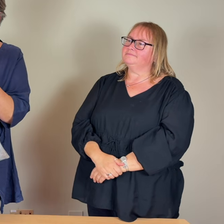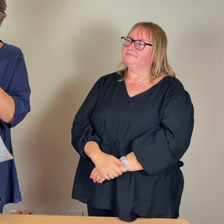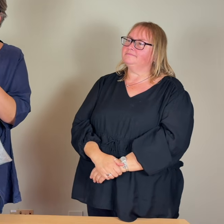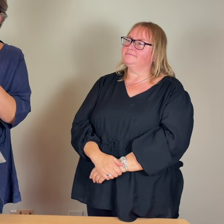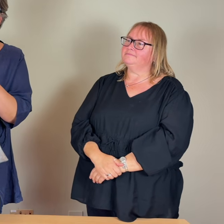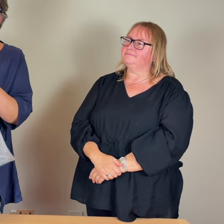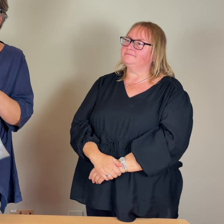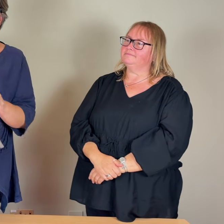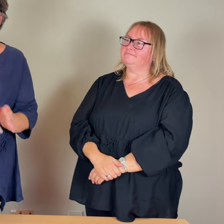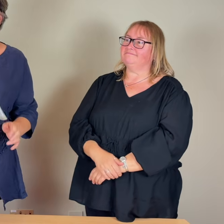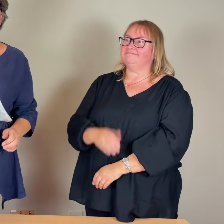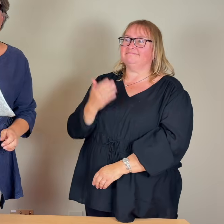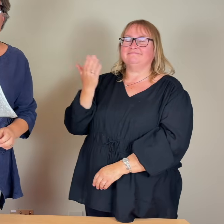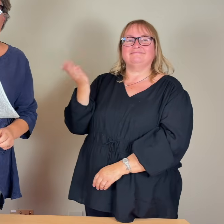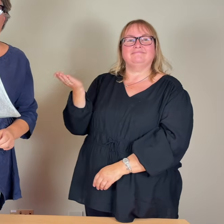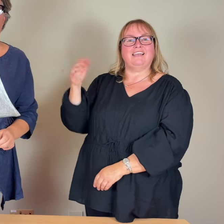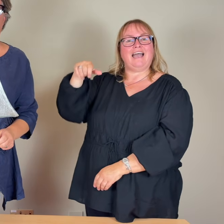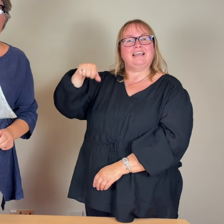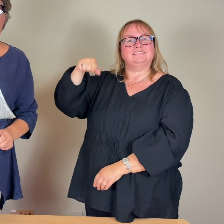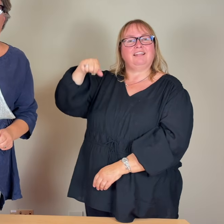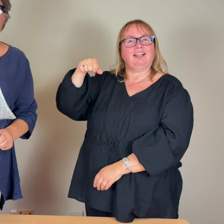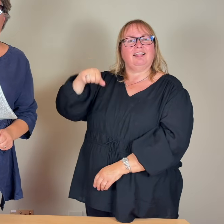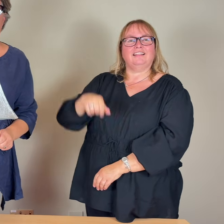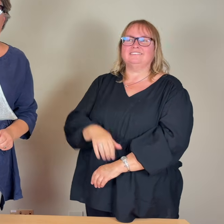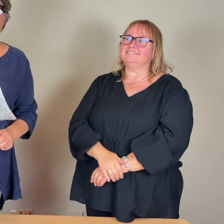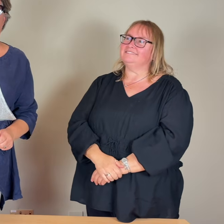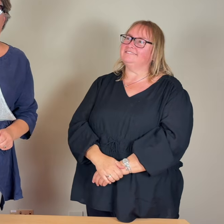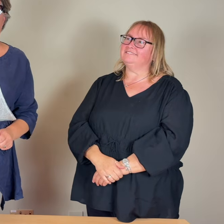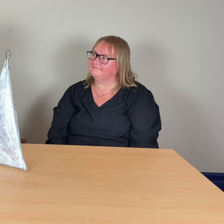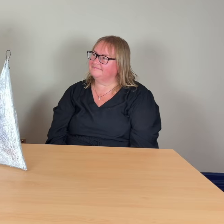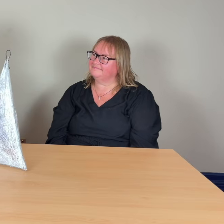and this creates a handle for your lantern.